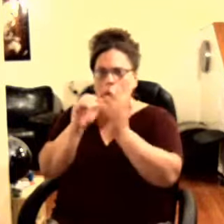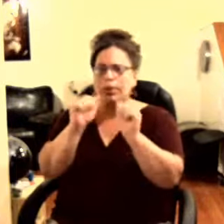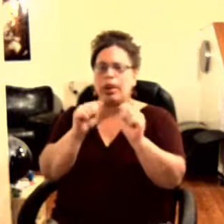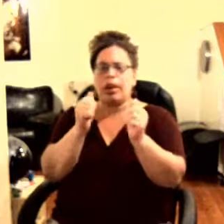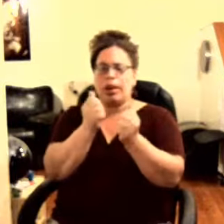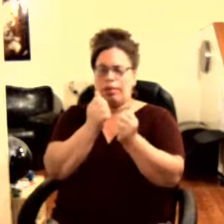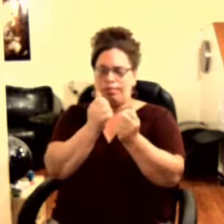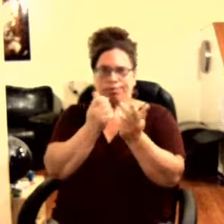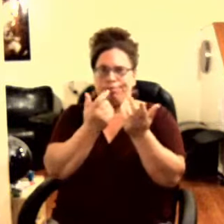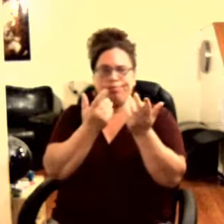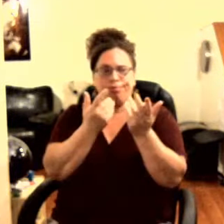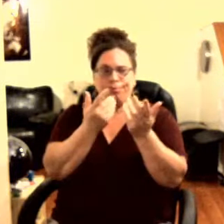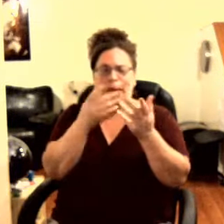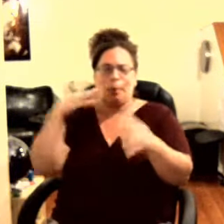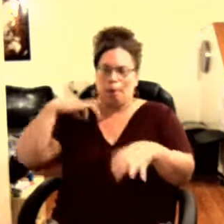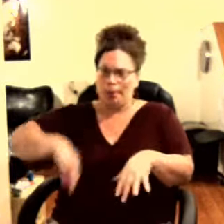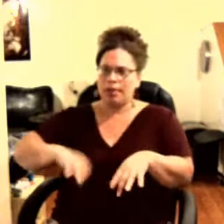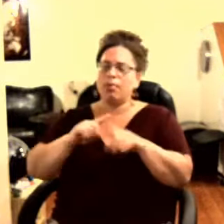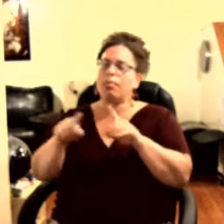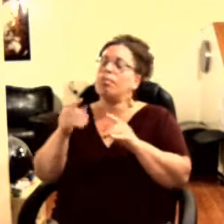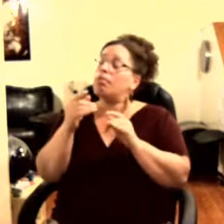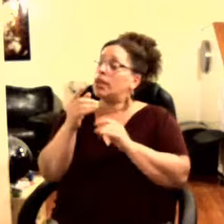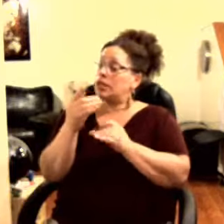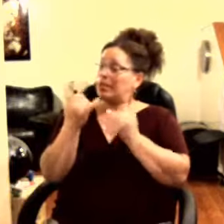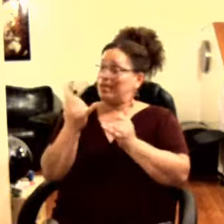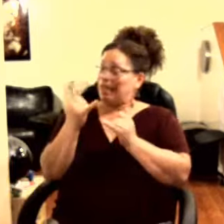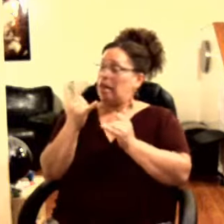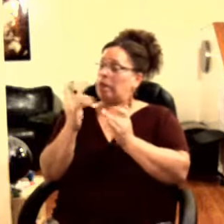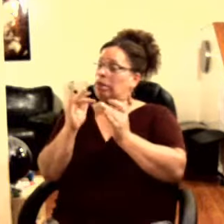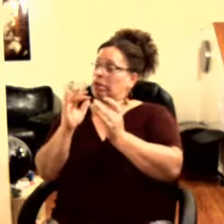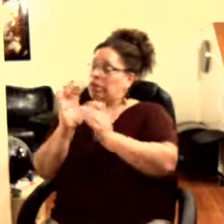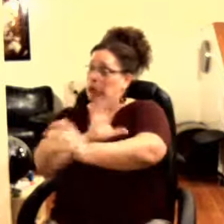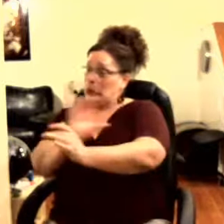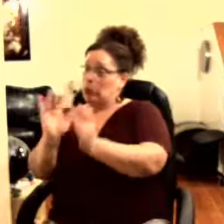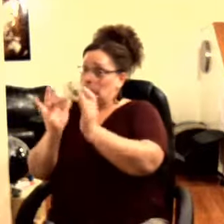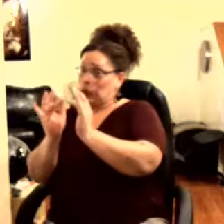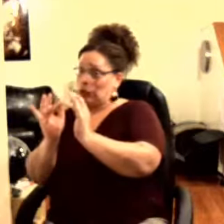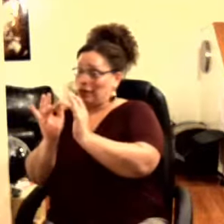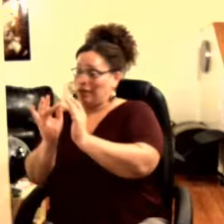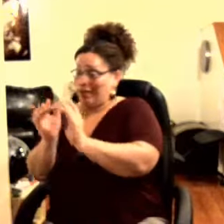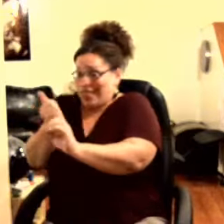And the thing is that the algorithms don't yet have the kind of embedded ethics that the editors